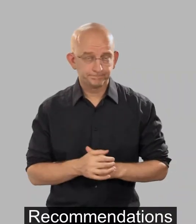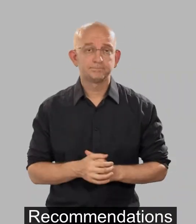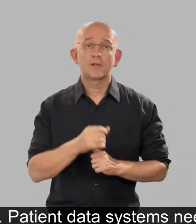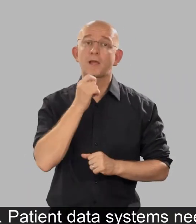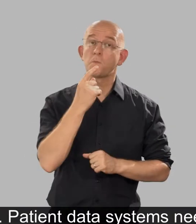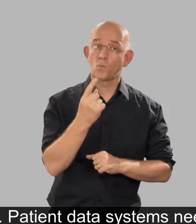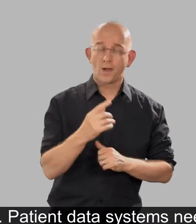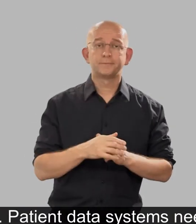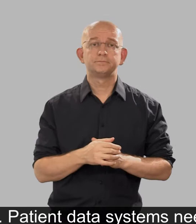Recommendations. Number 1.